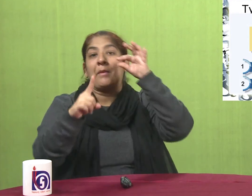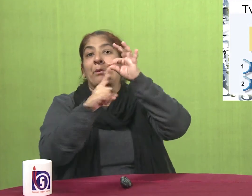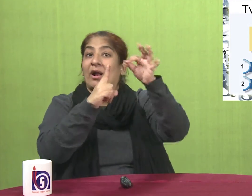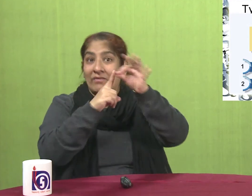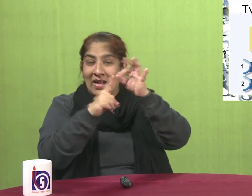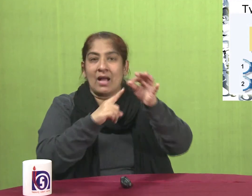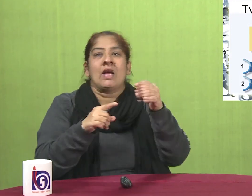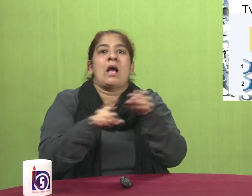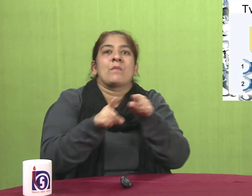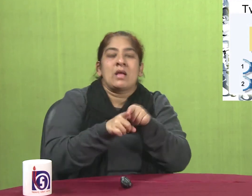private,